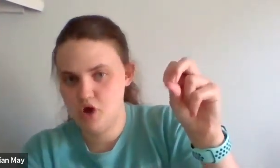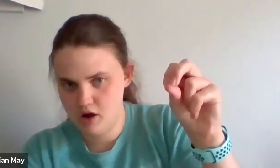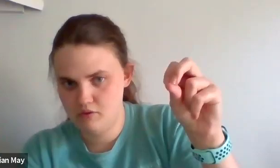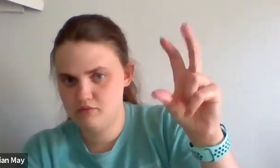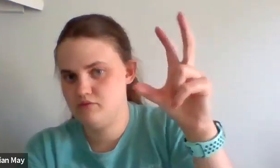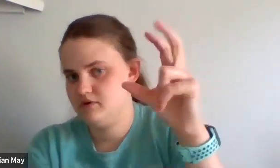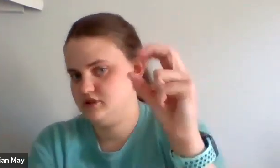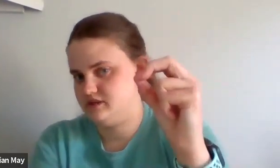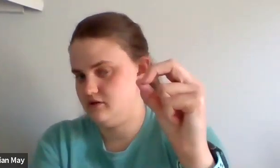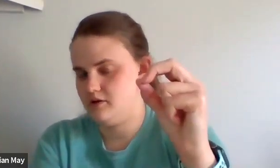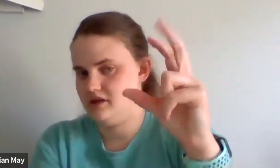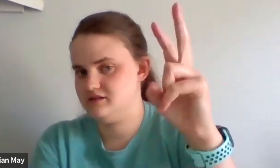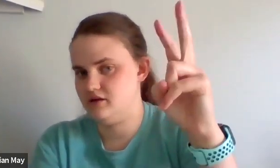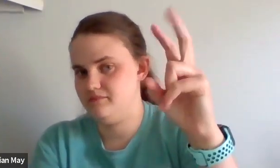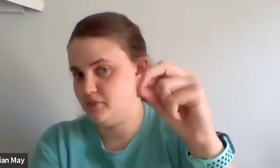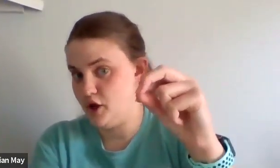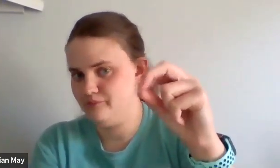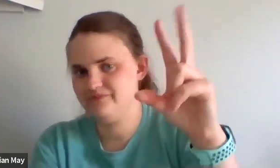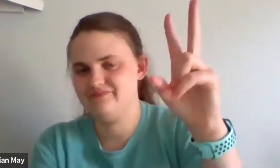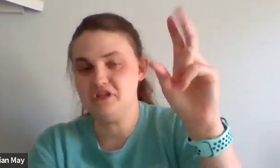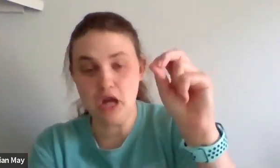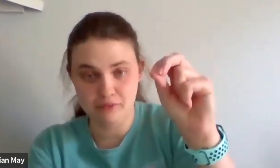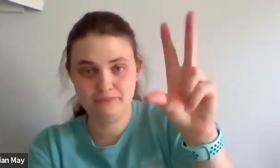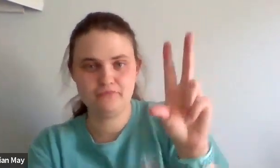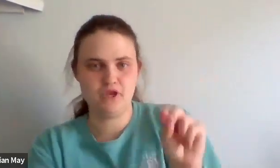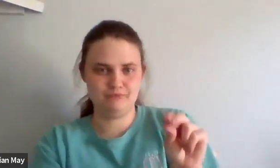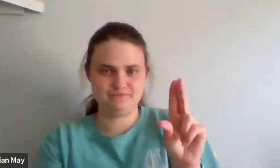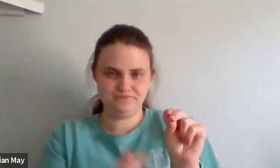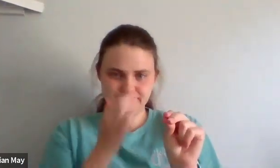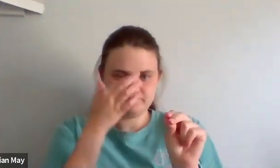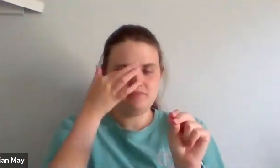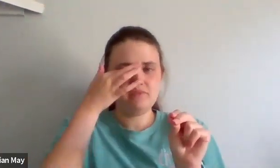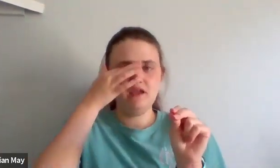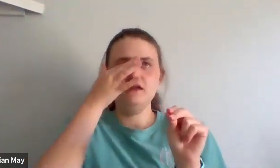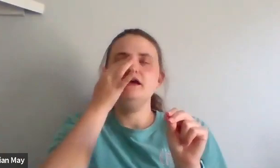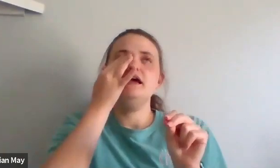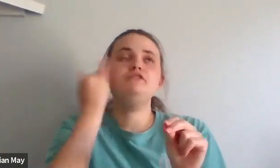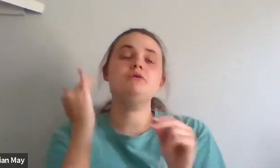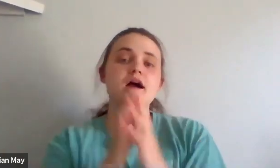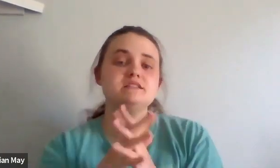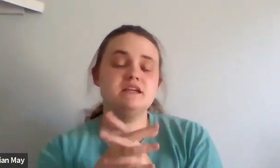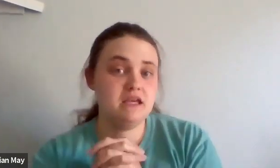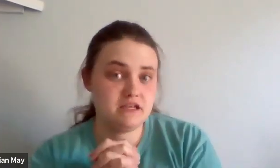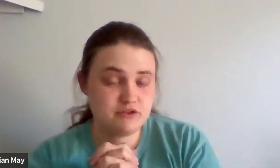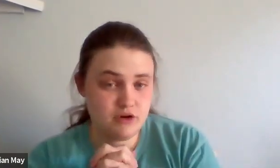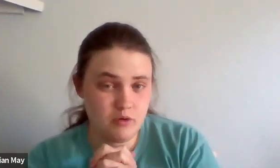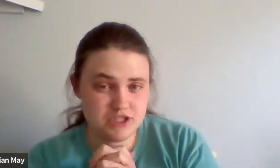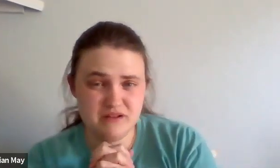no, to a 0. I meant, sorry. Oh, no, no. If you are asking a yes or no question,